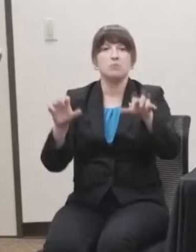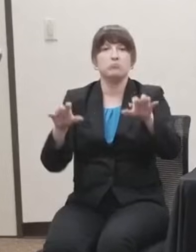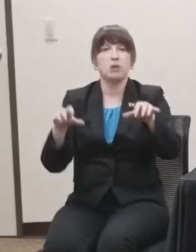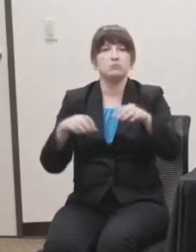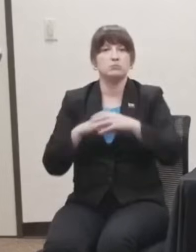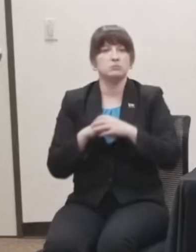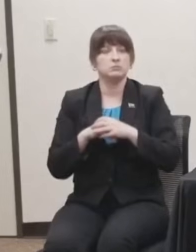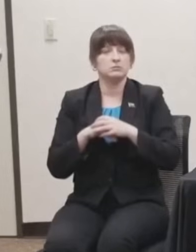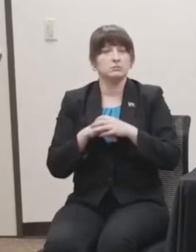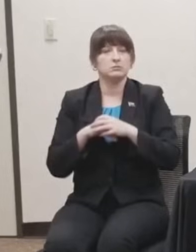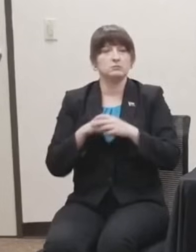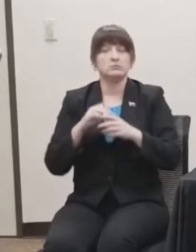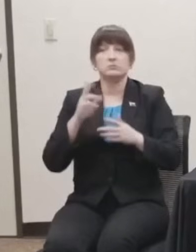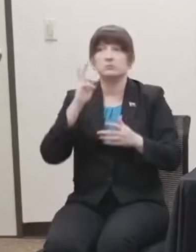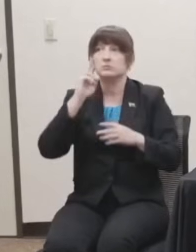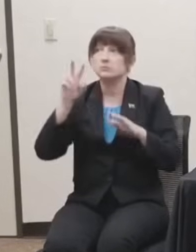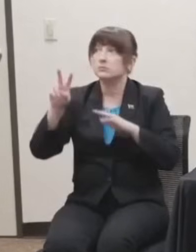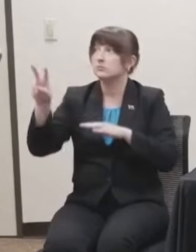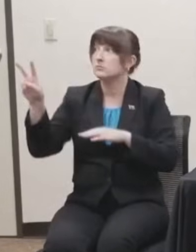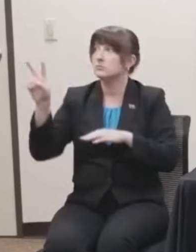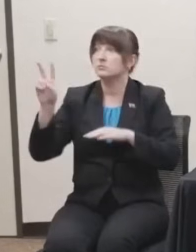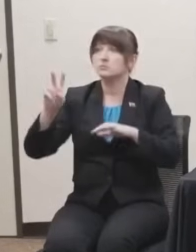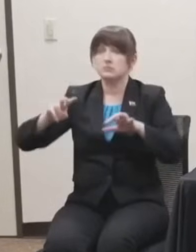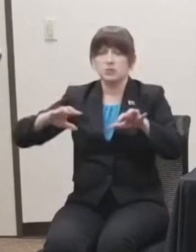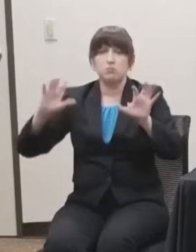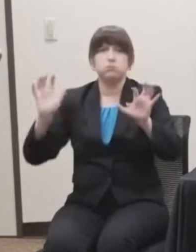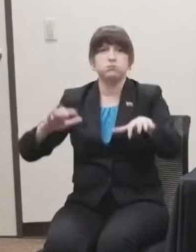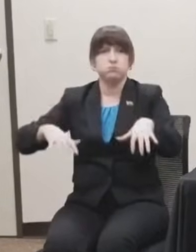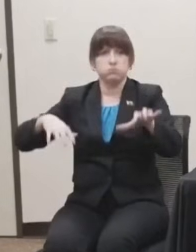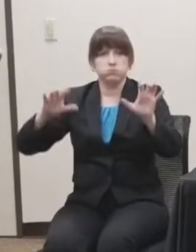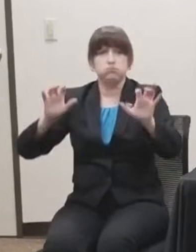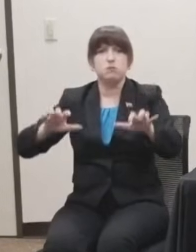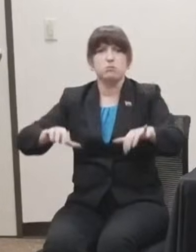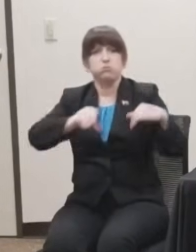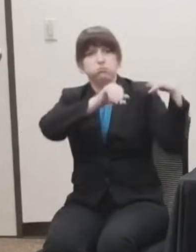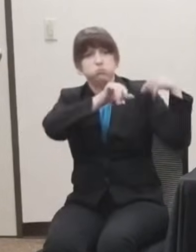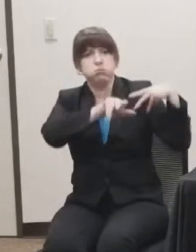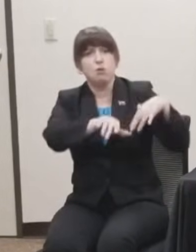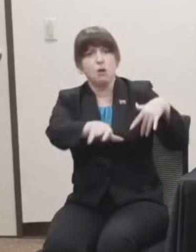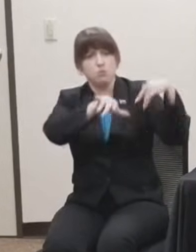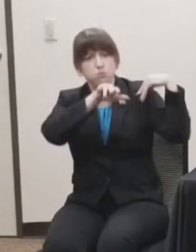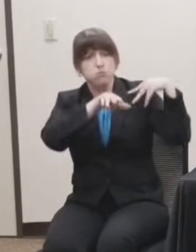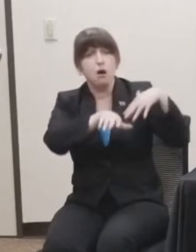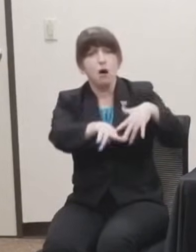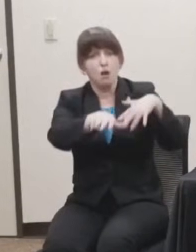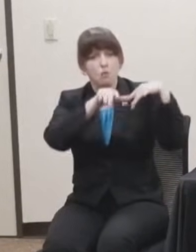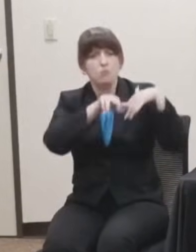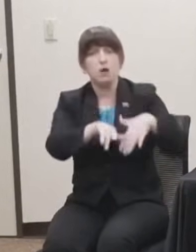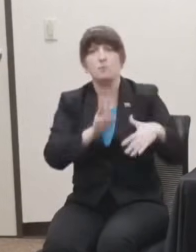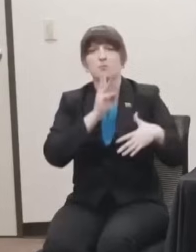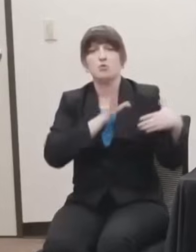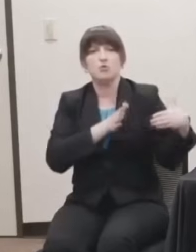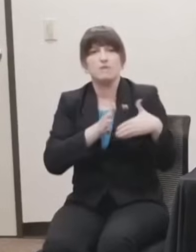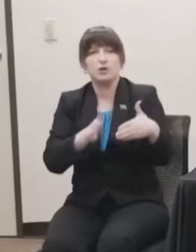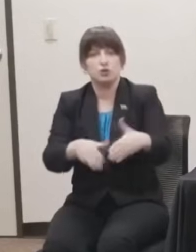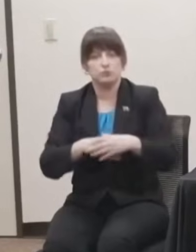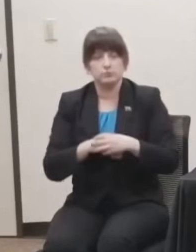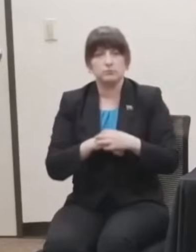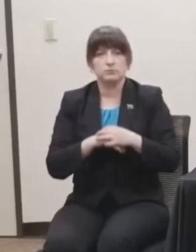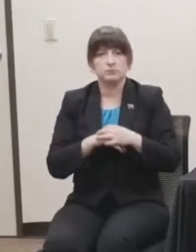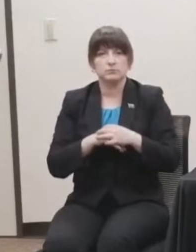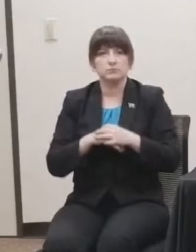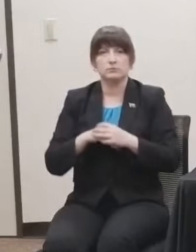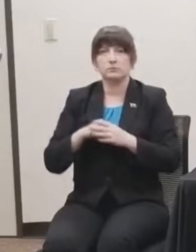after that the torrent of water that was coming down the river. And the point that he made was that